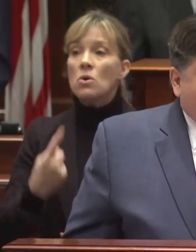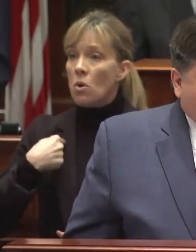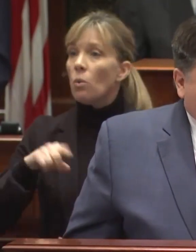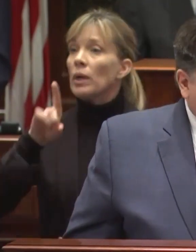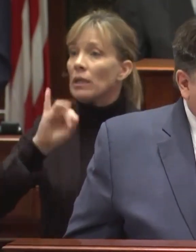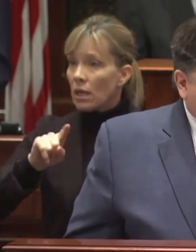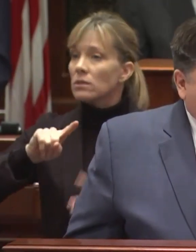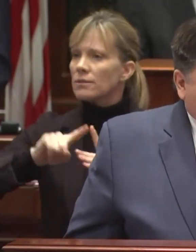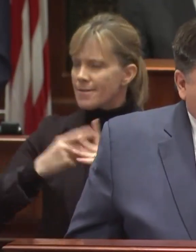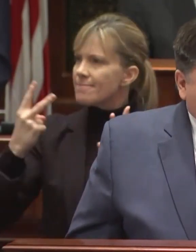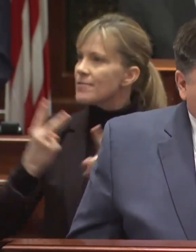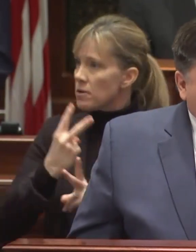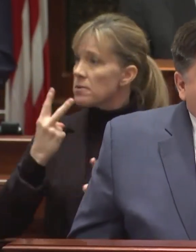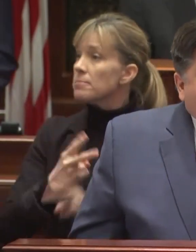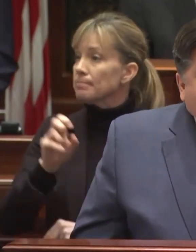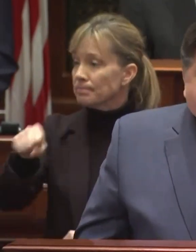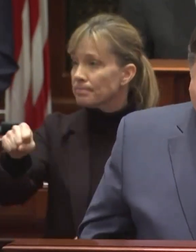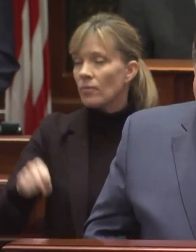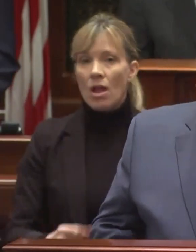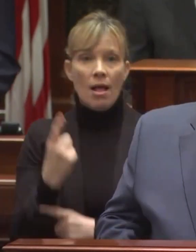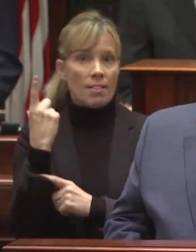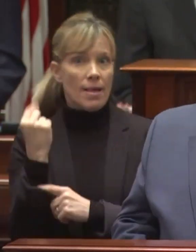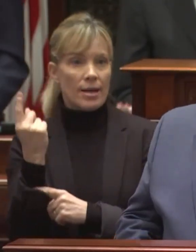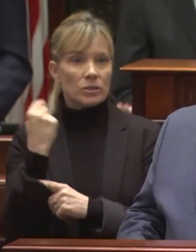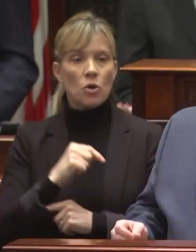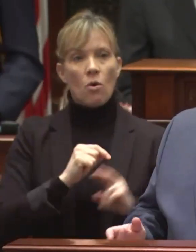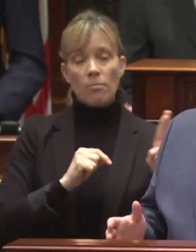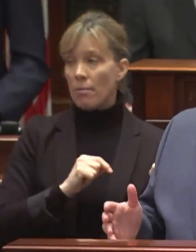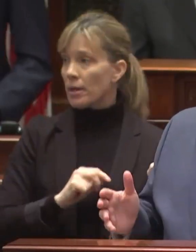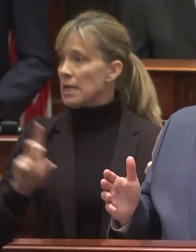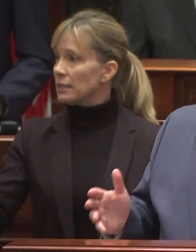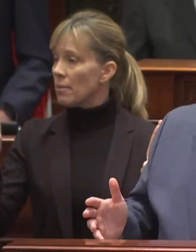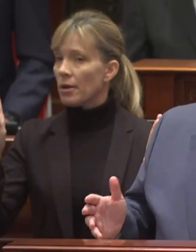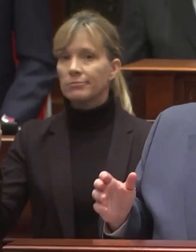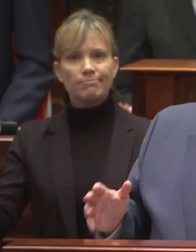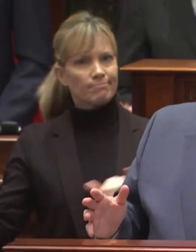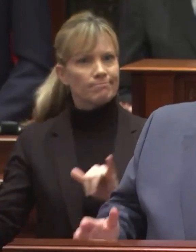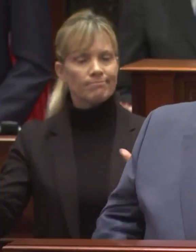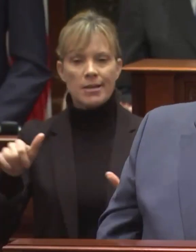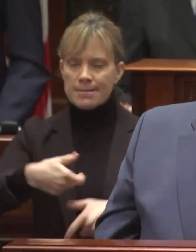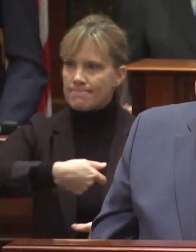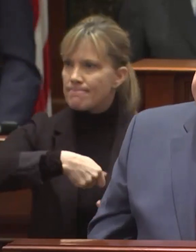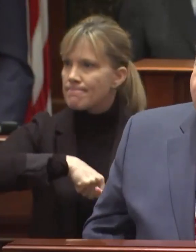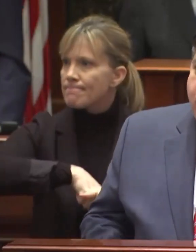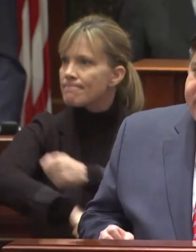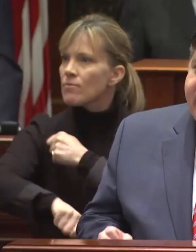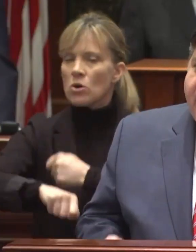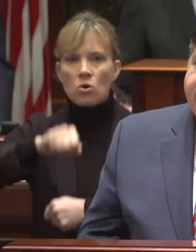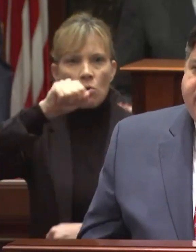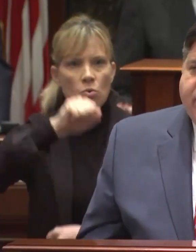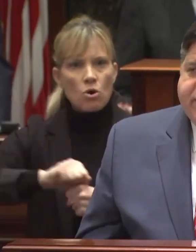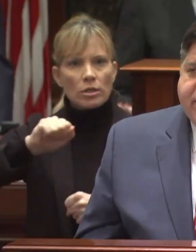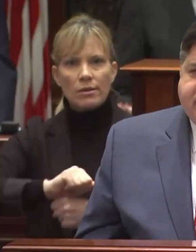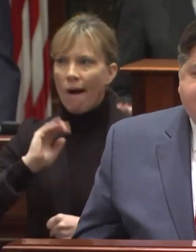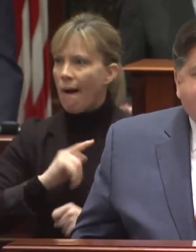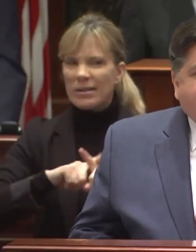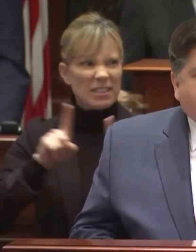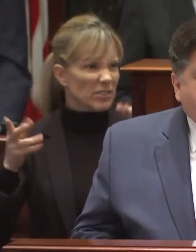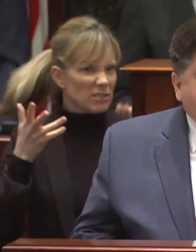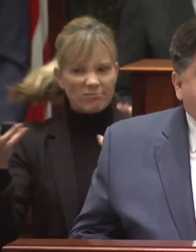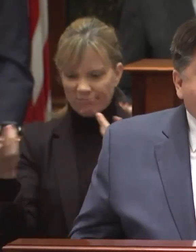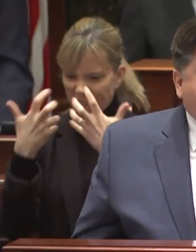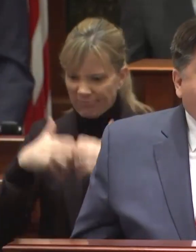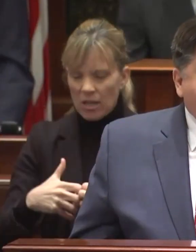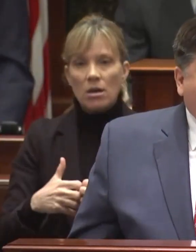did start to figure it out. Last year, Republicans and Democrats alike rolled up our sleeves, worked out our differences,